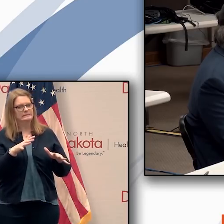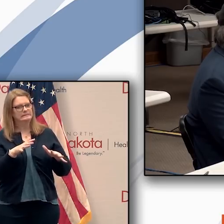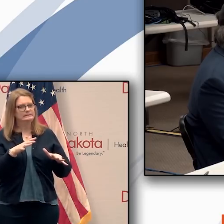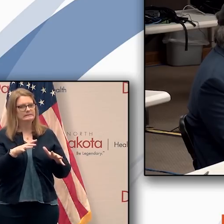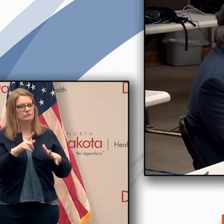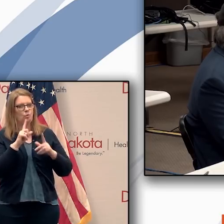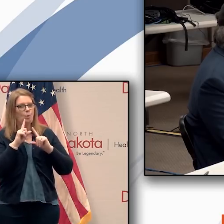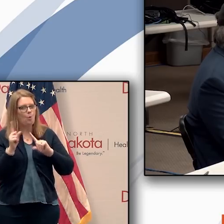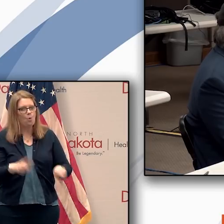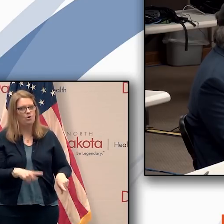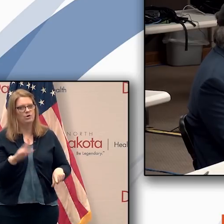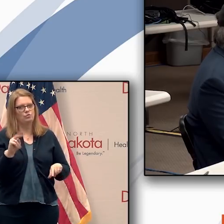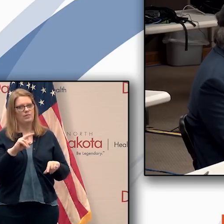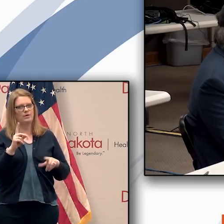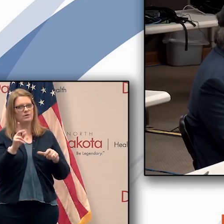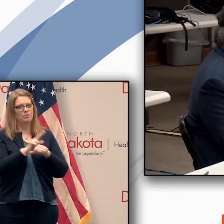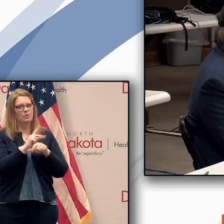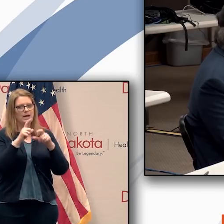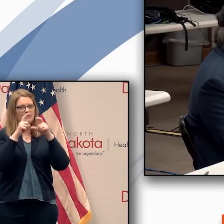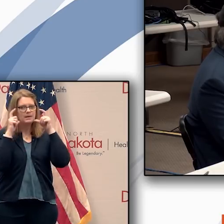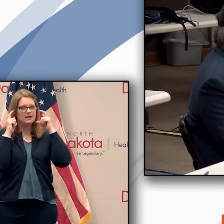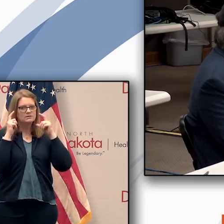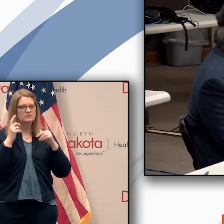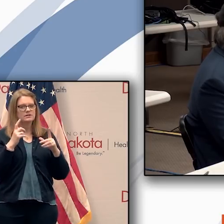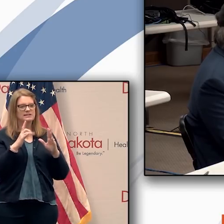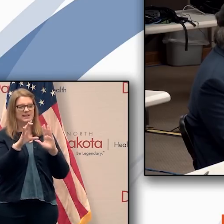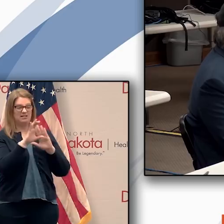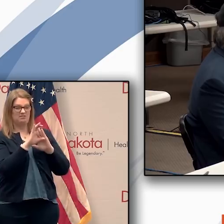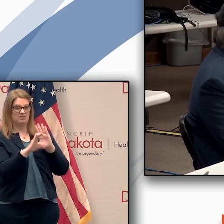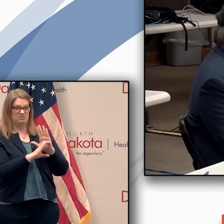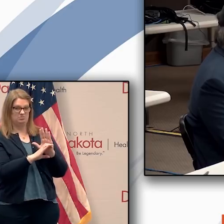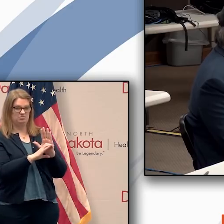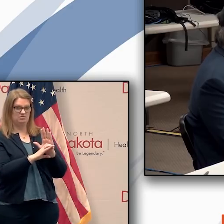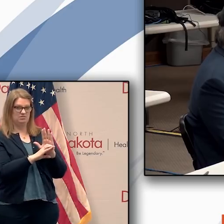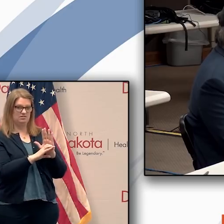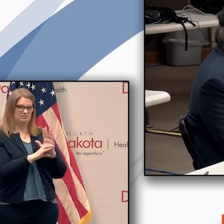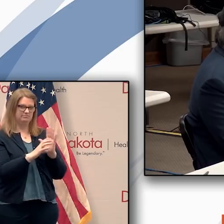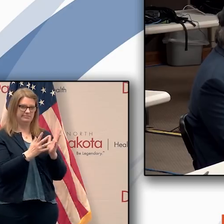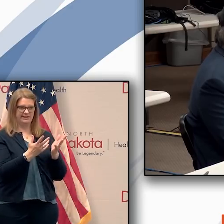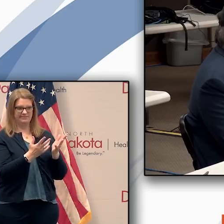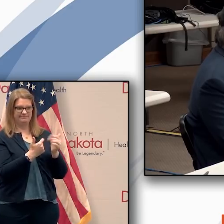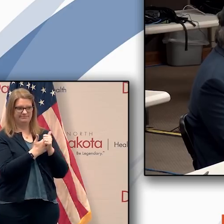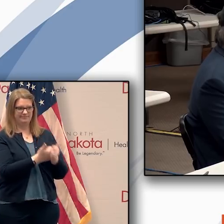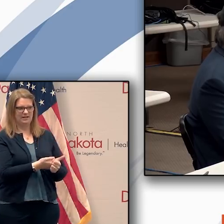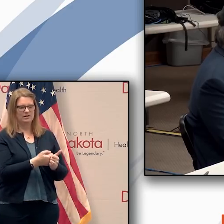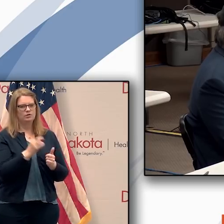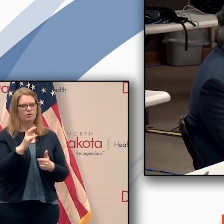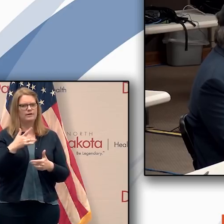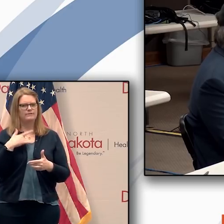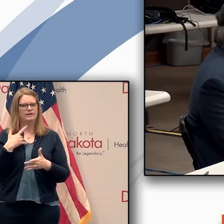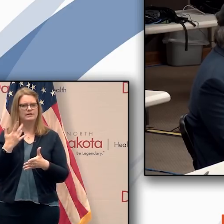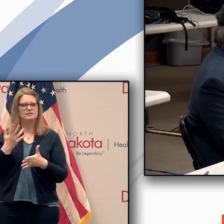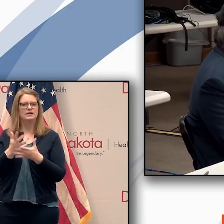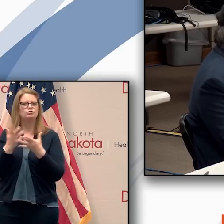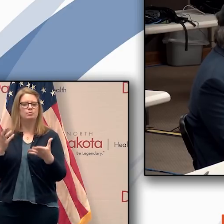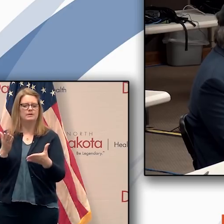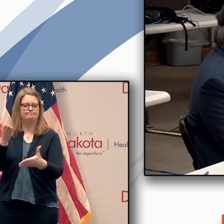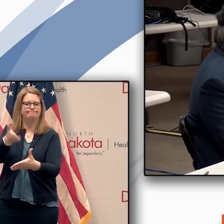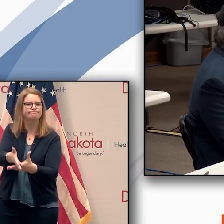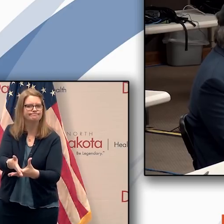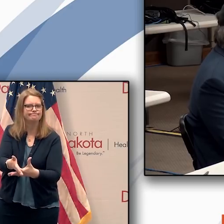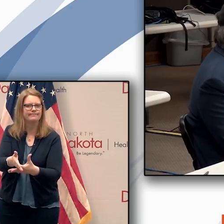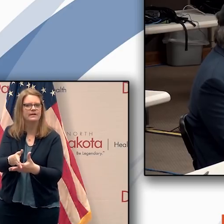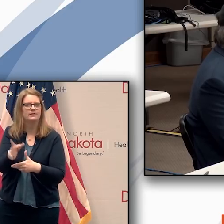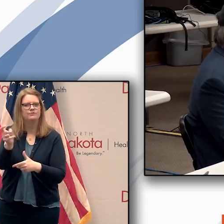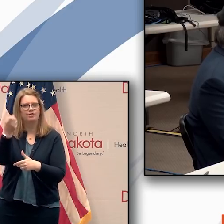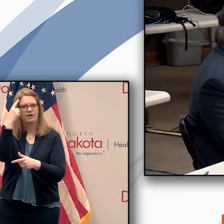wear masks. Is it a constitutional thing with you, or do you think it's just too intrusive for the government to be ordering